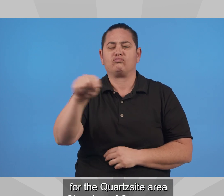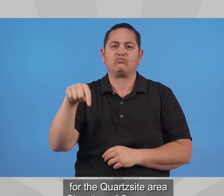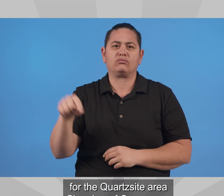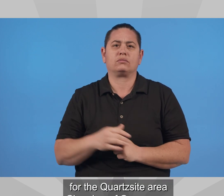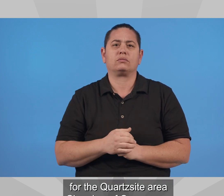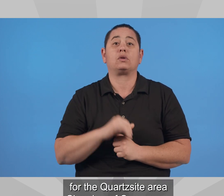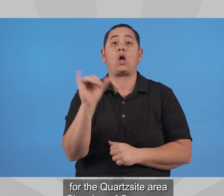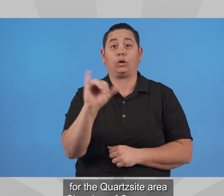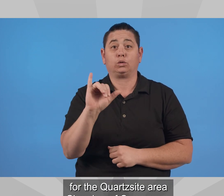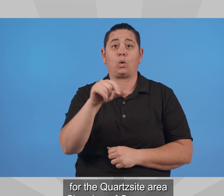Area Chamber of Commerce.